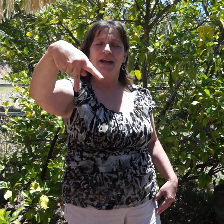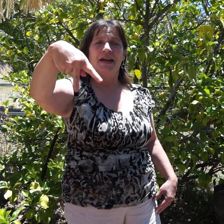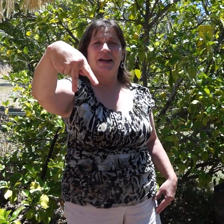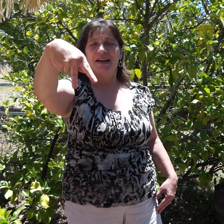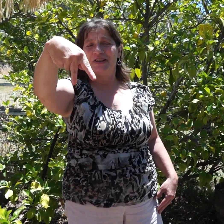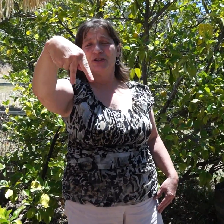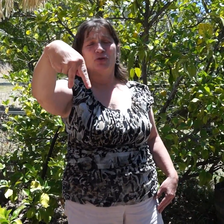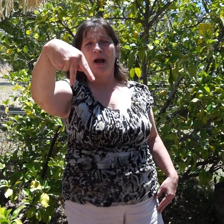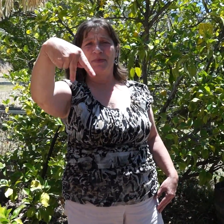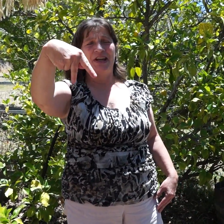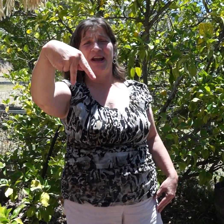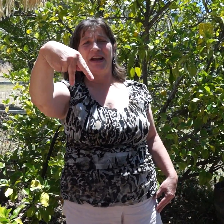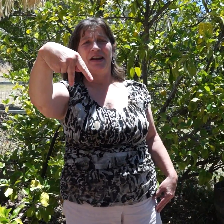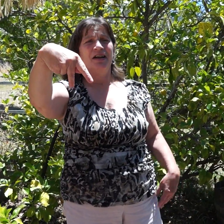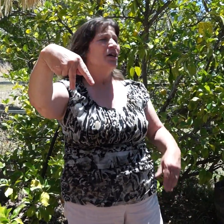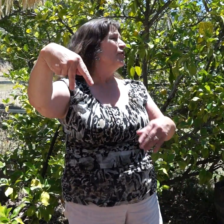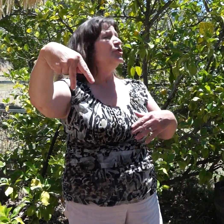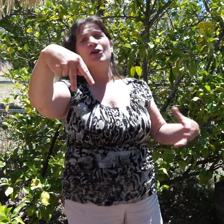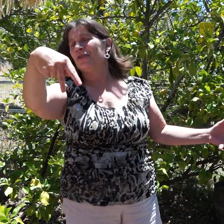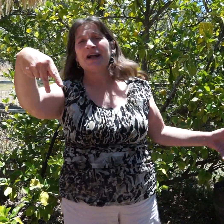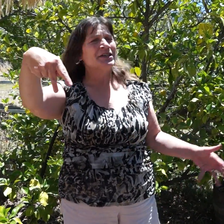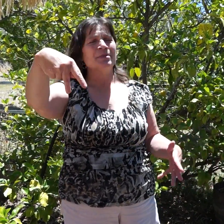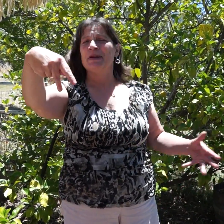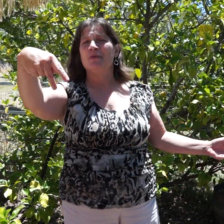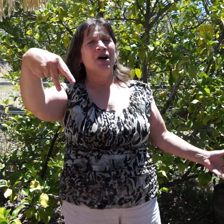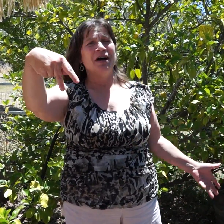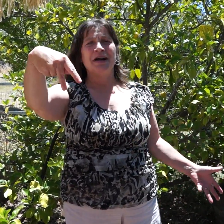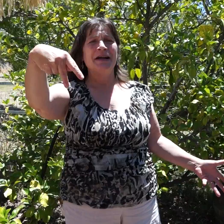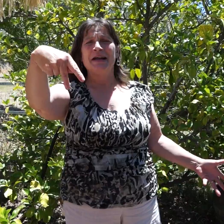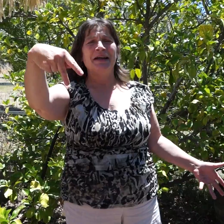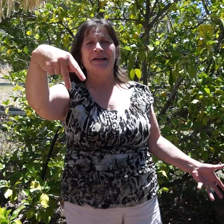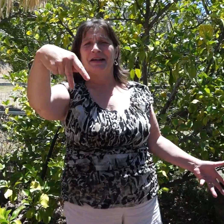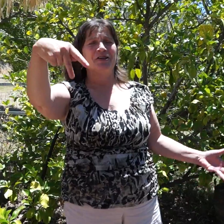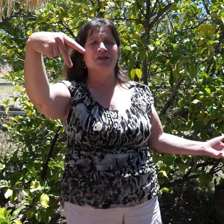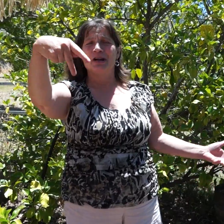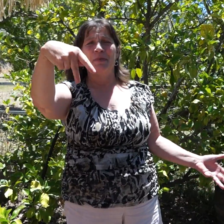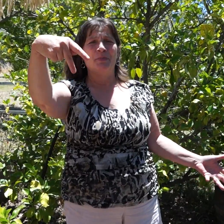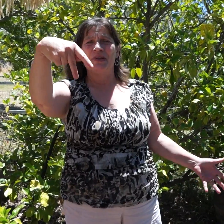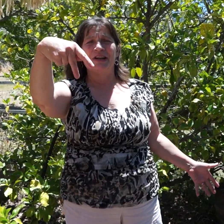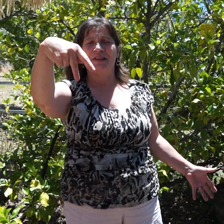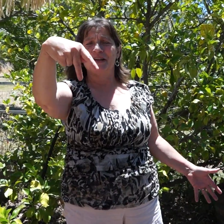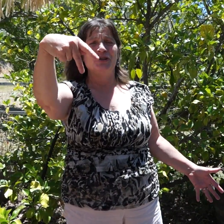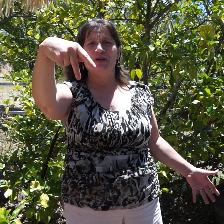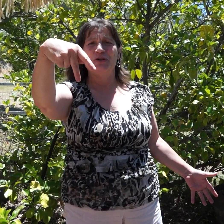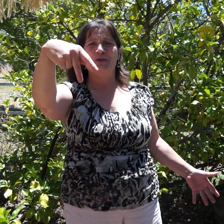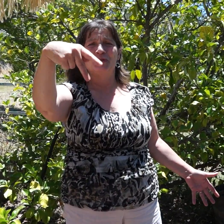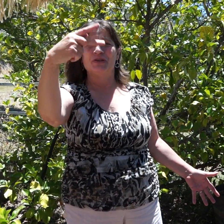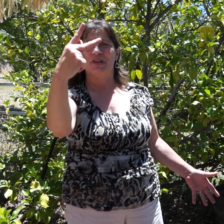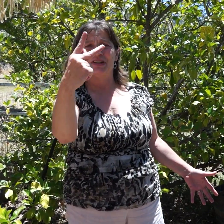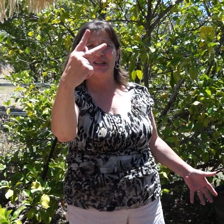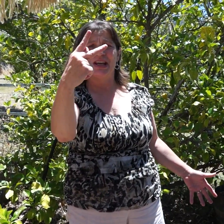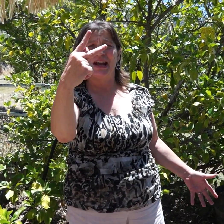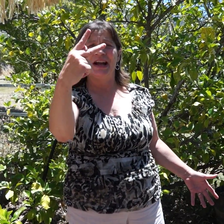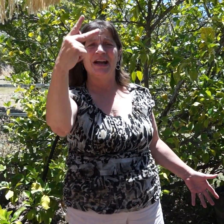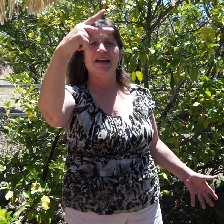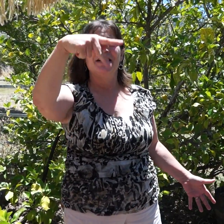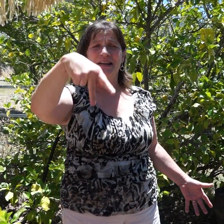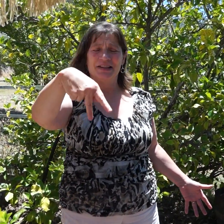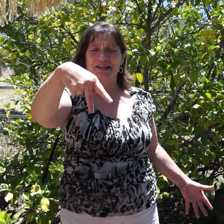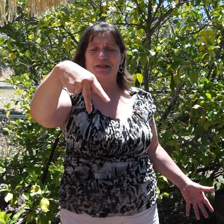P is a dropped K. Don't ask me why. They couldn't come up with anything new, so this is K, this is